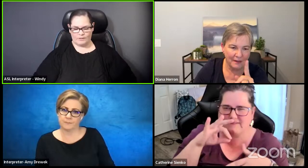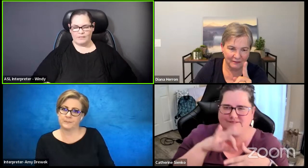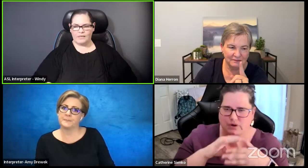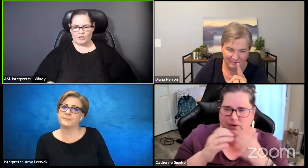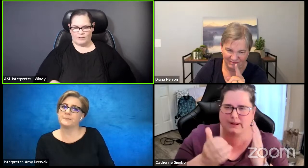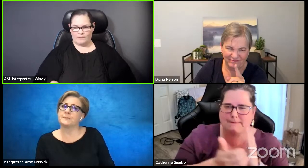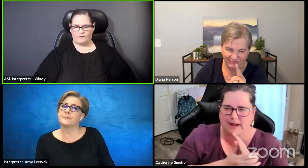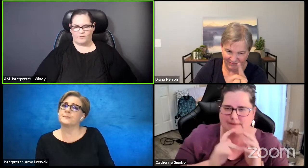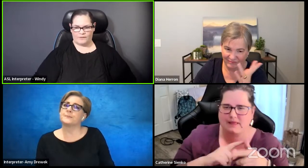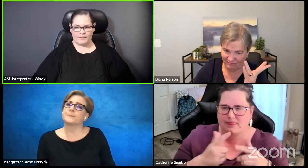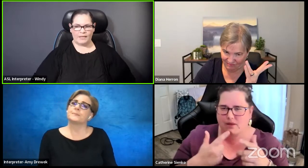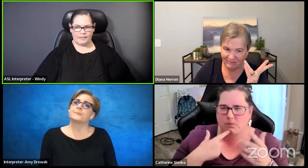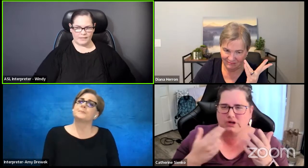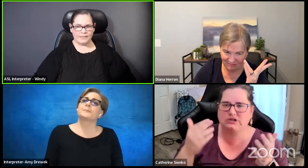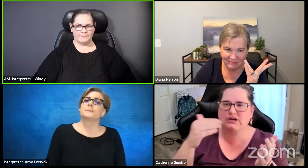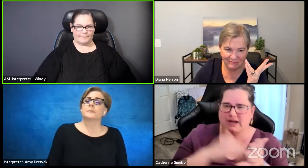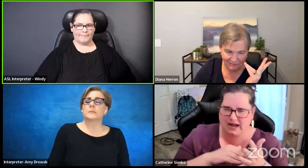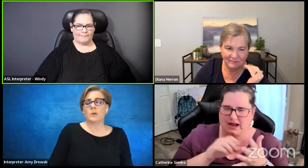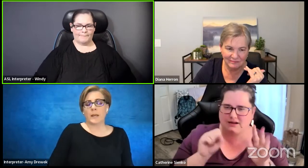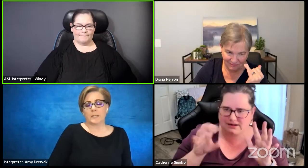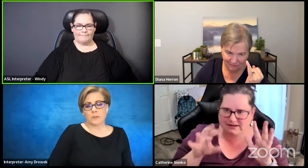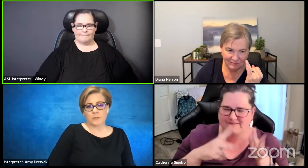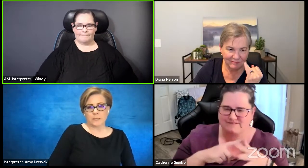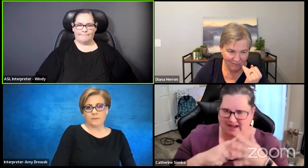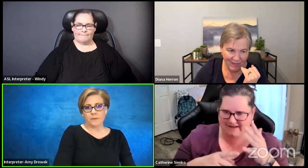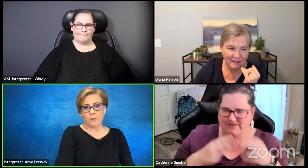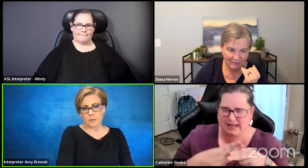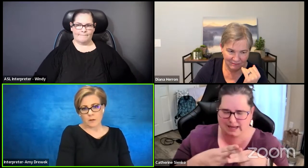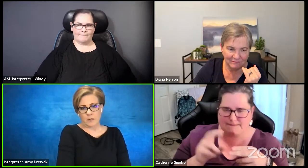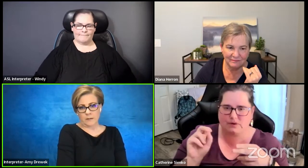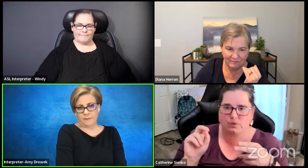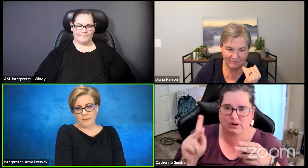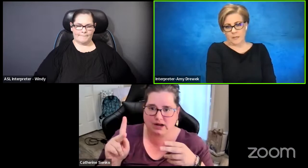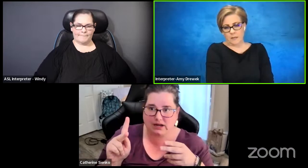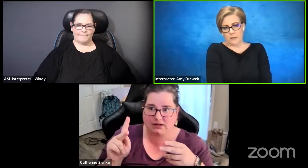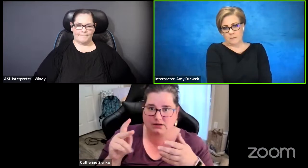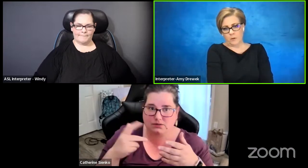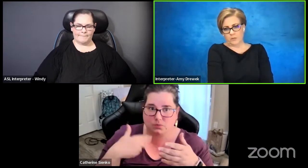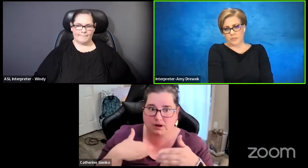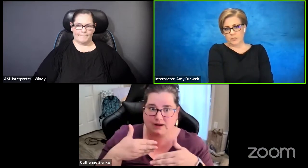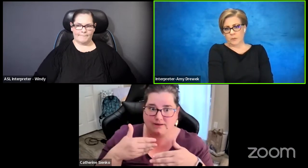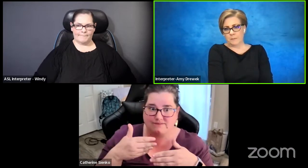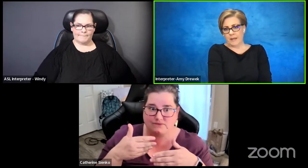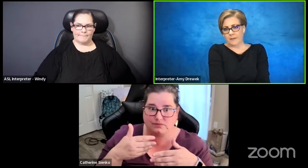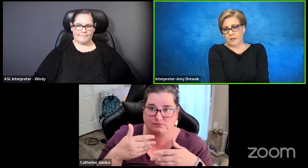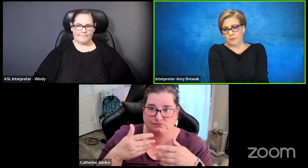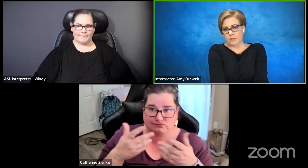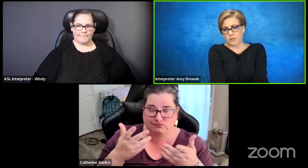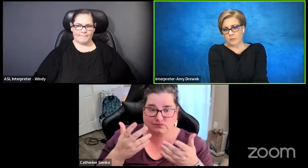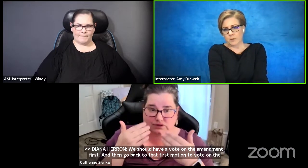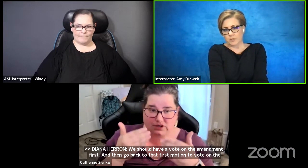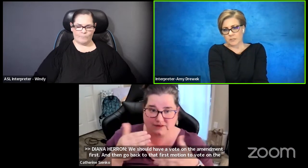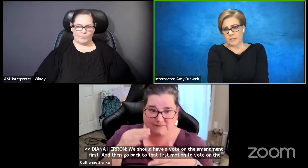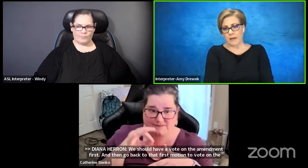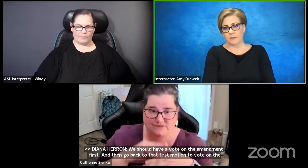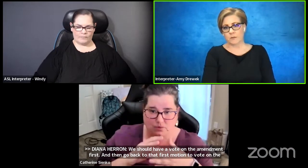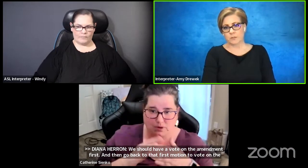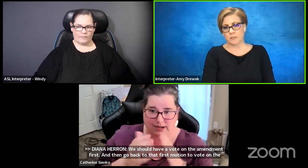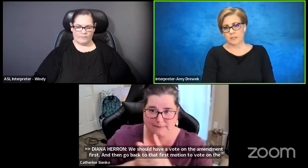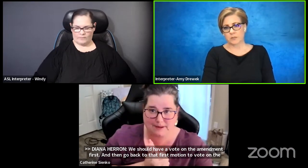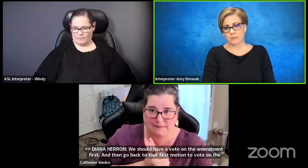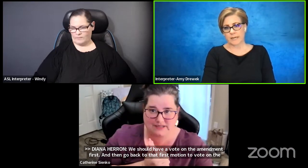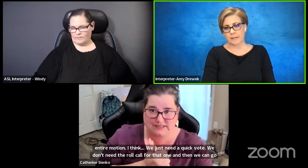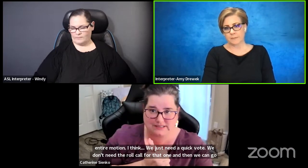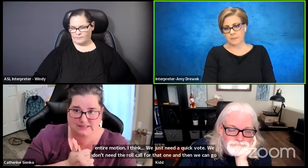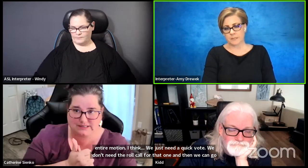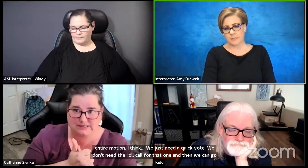to discussion of the full 5 candidates. Okay, so let's vote on the motion to amend the original motion